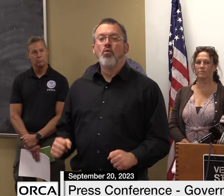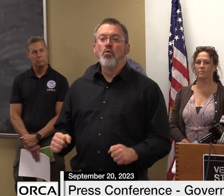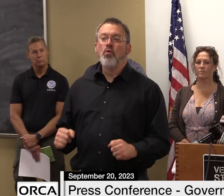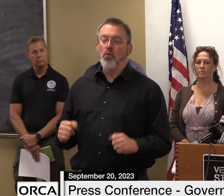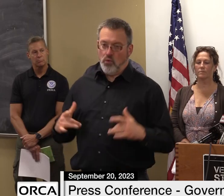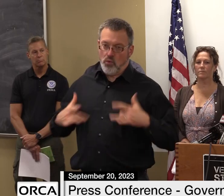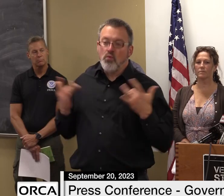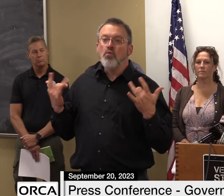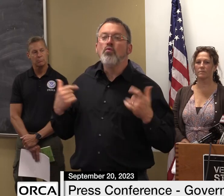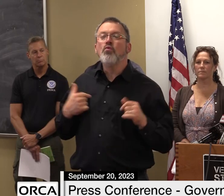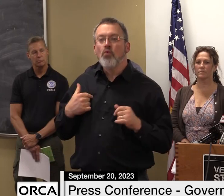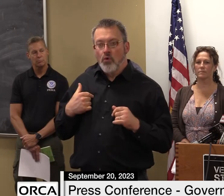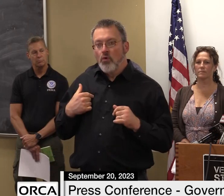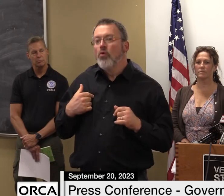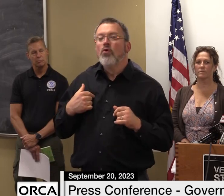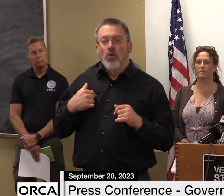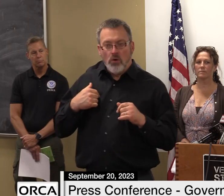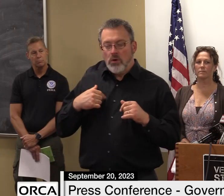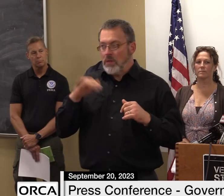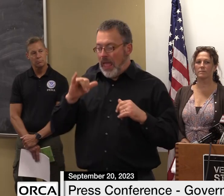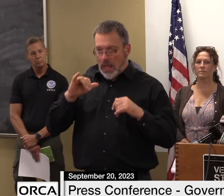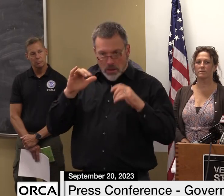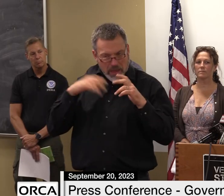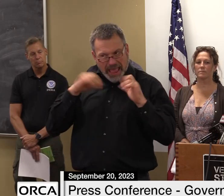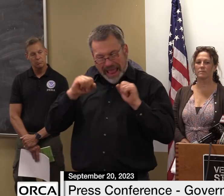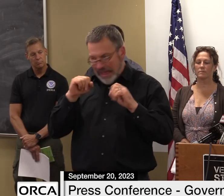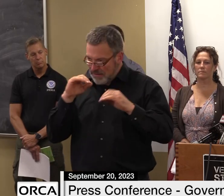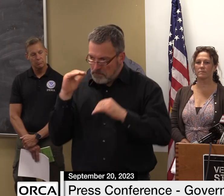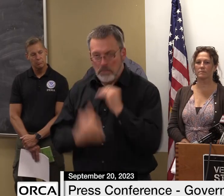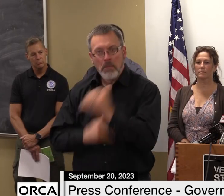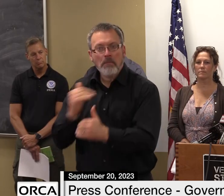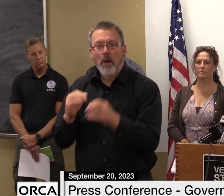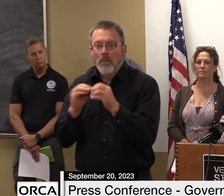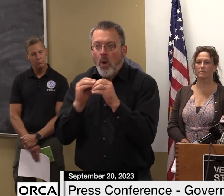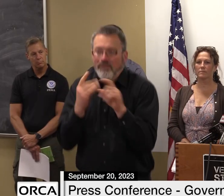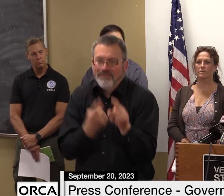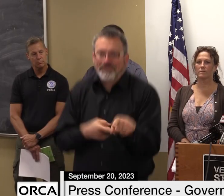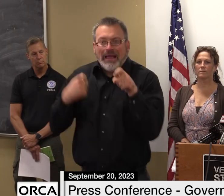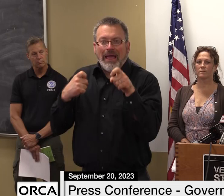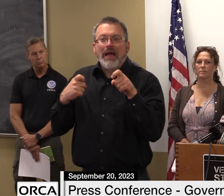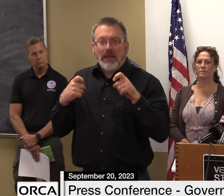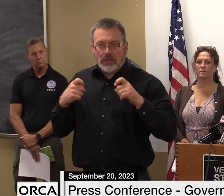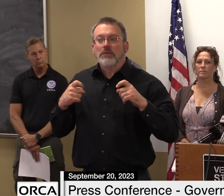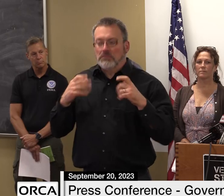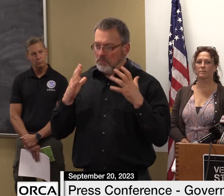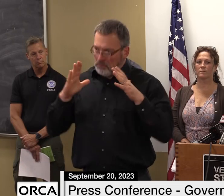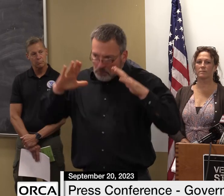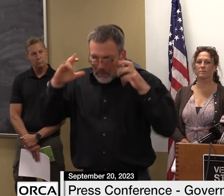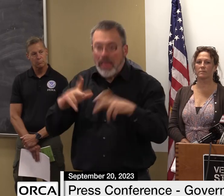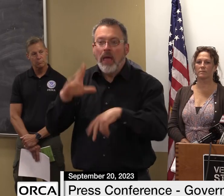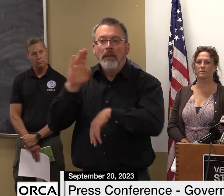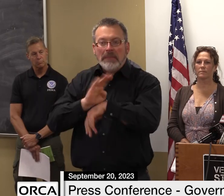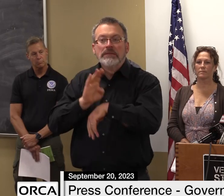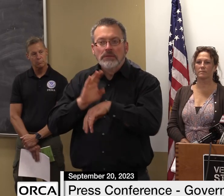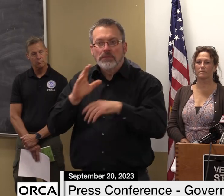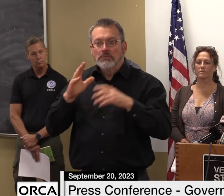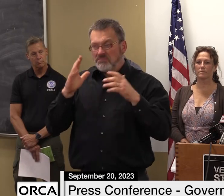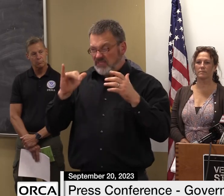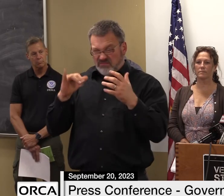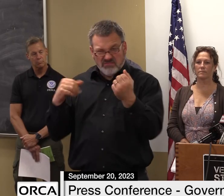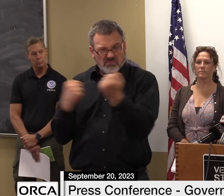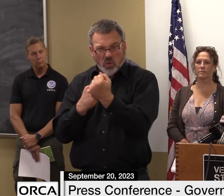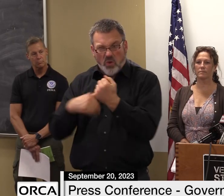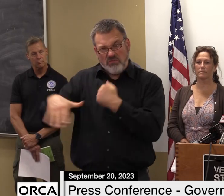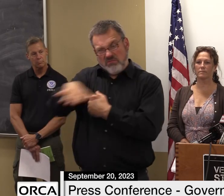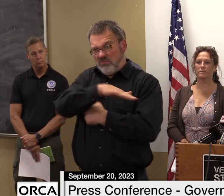is going to put us in a much better position to recover and to fulfill our vision for the market and for the community. We've lost